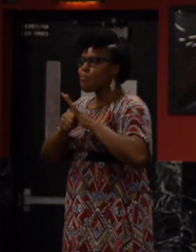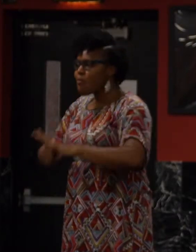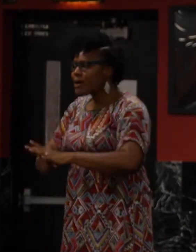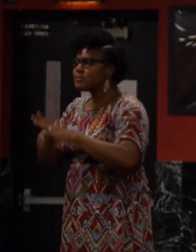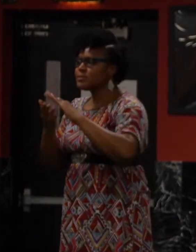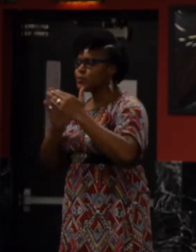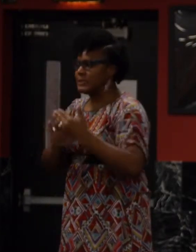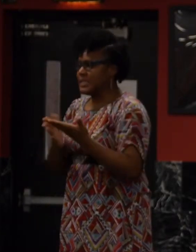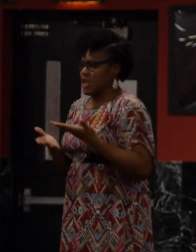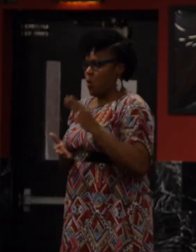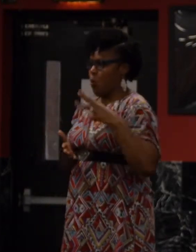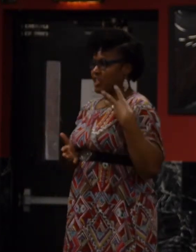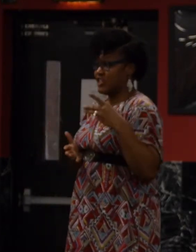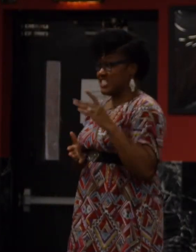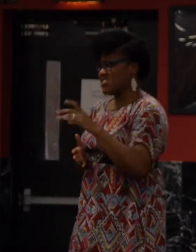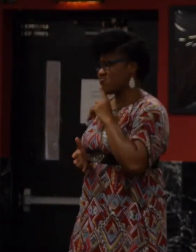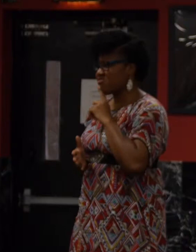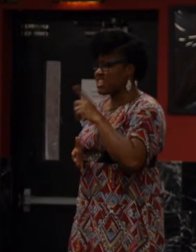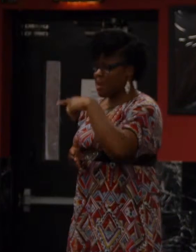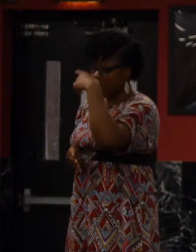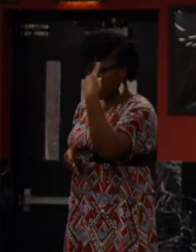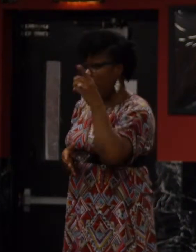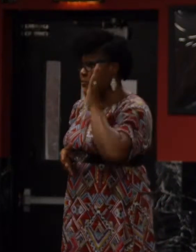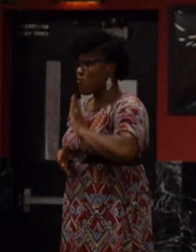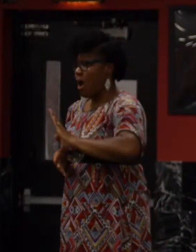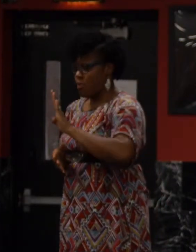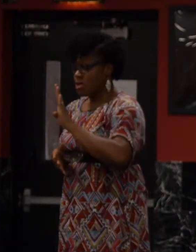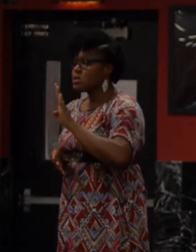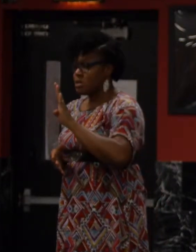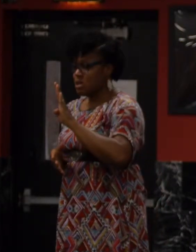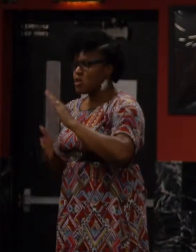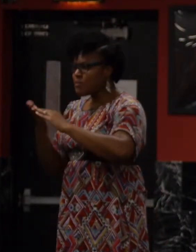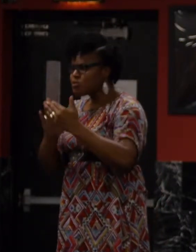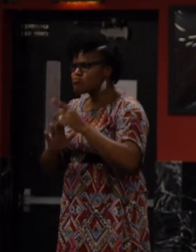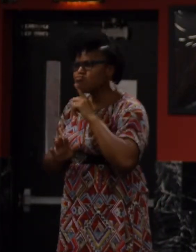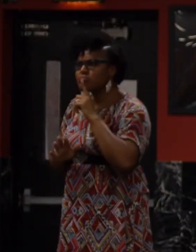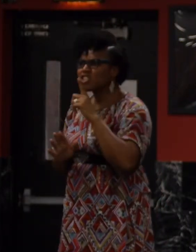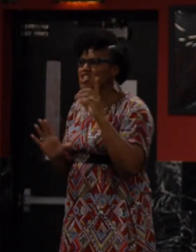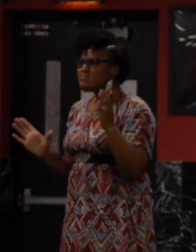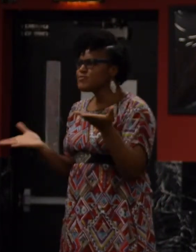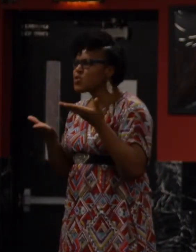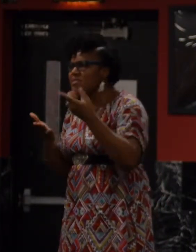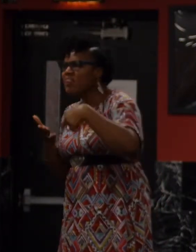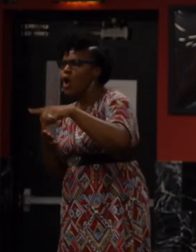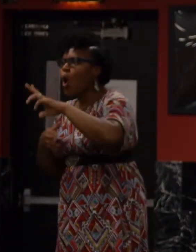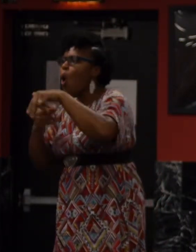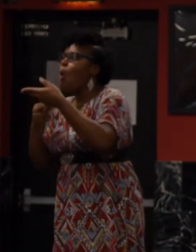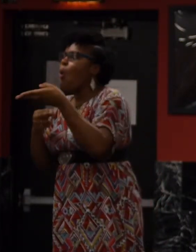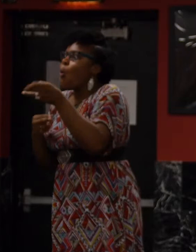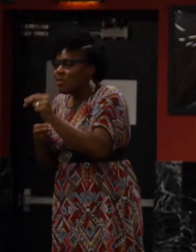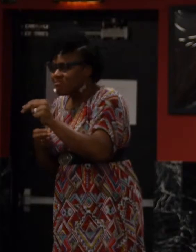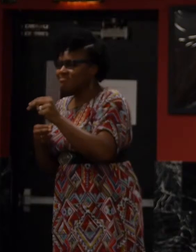course are chiefly Black and brown communities, to really serve as their own sort of public